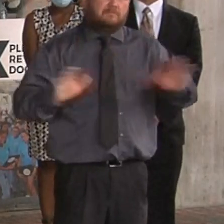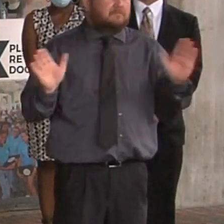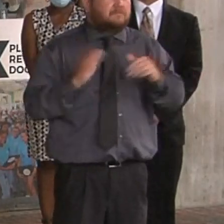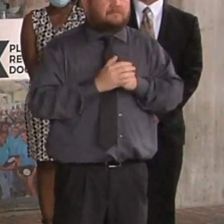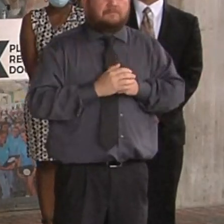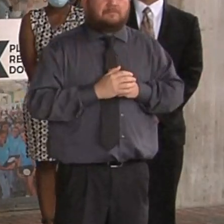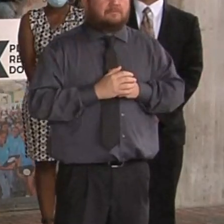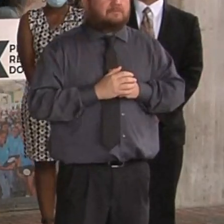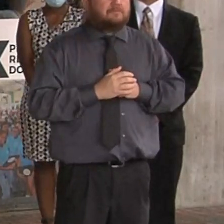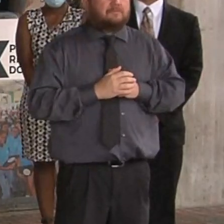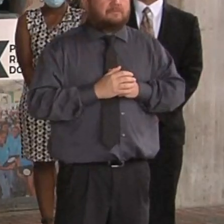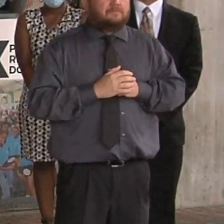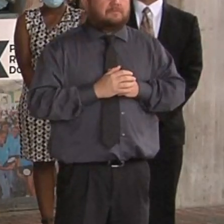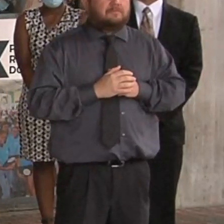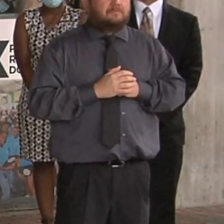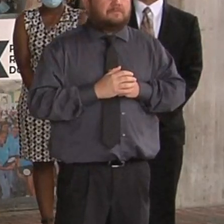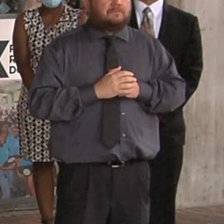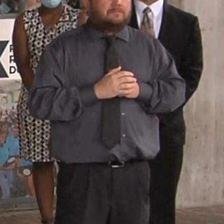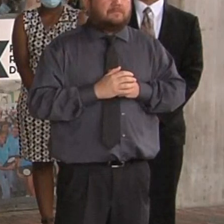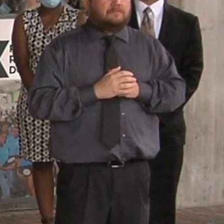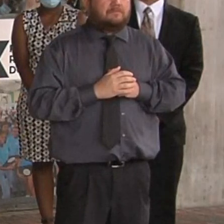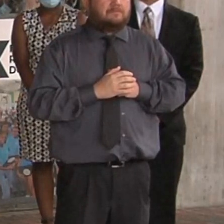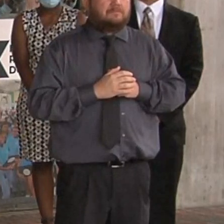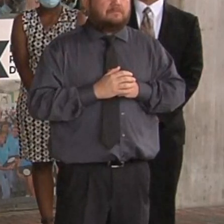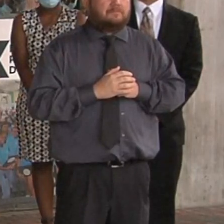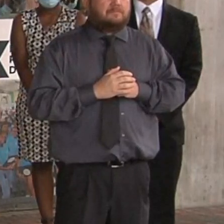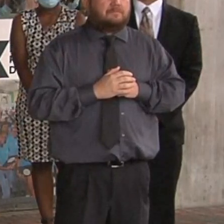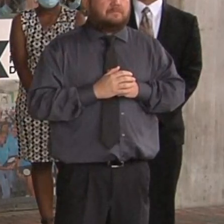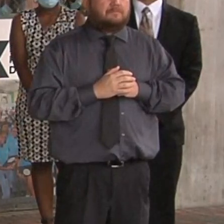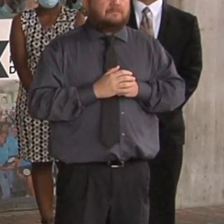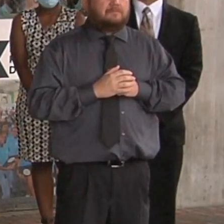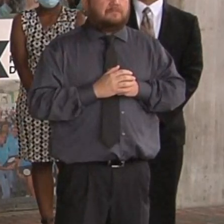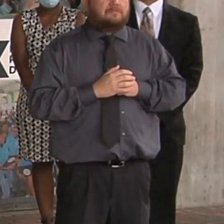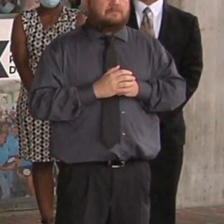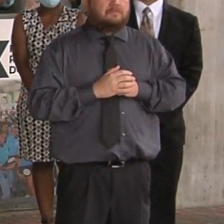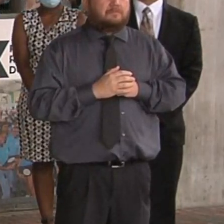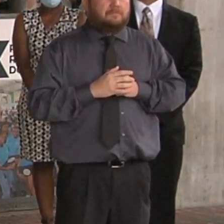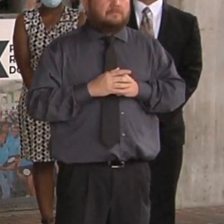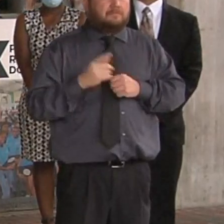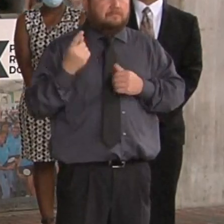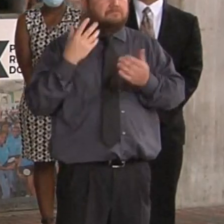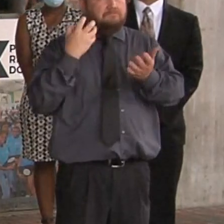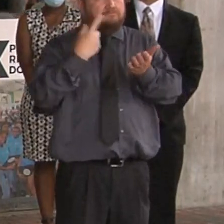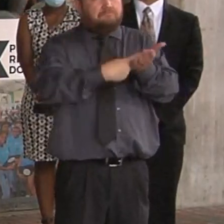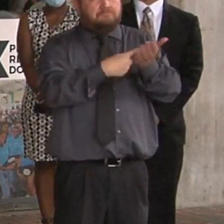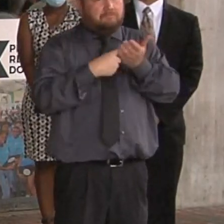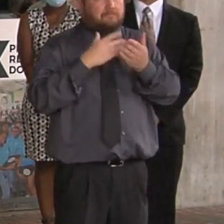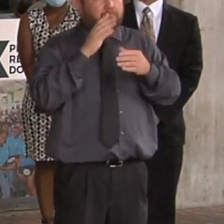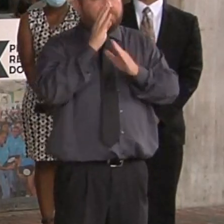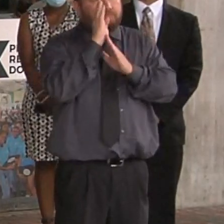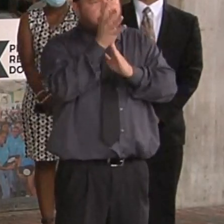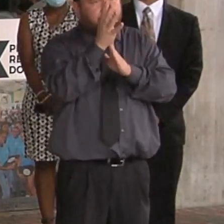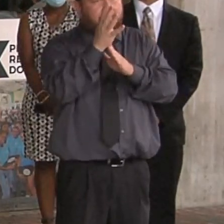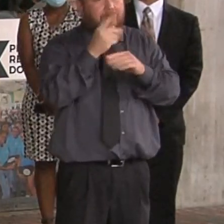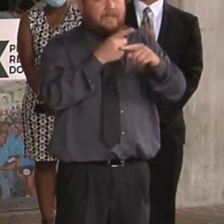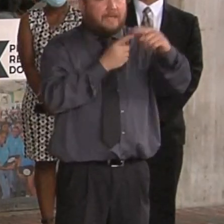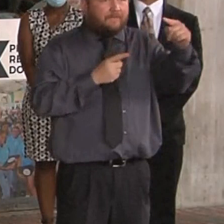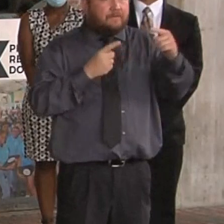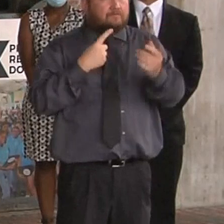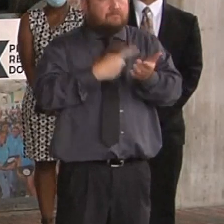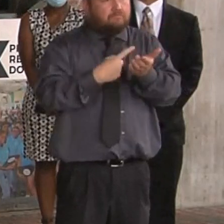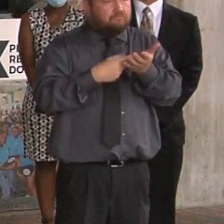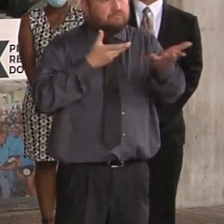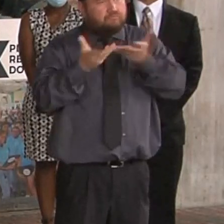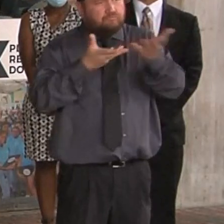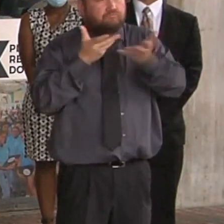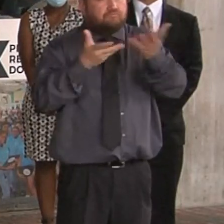you'll see that you have more in common with us than you think. We want the conversation, we welcome it. And before I leave, again, it's